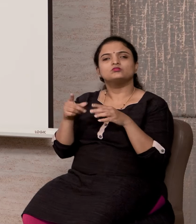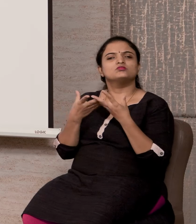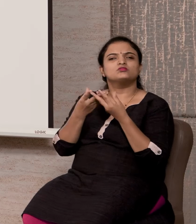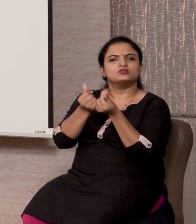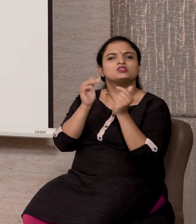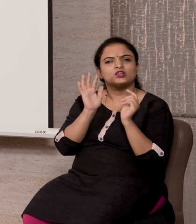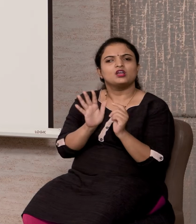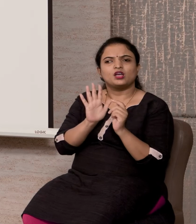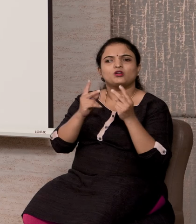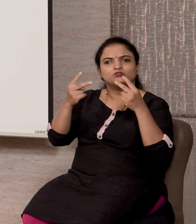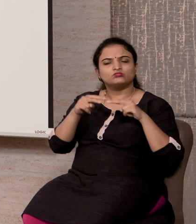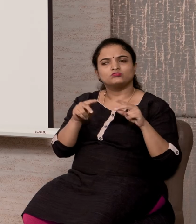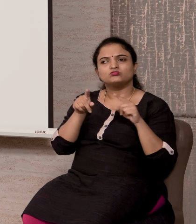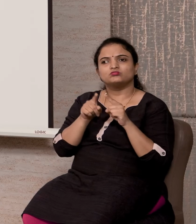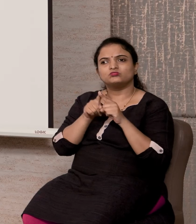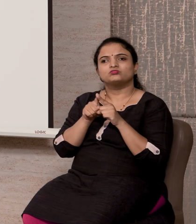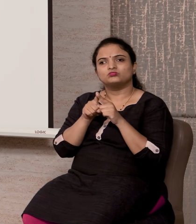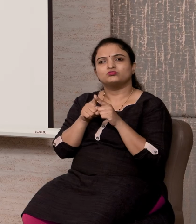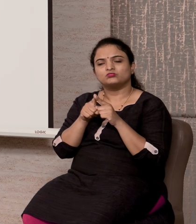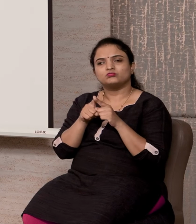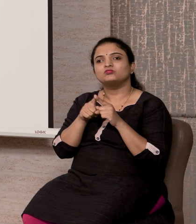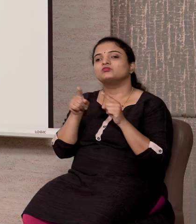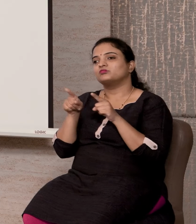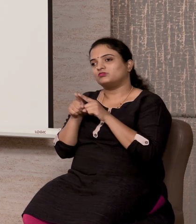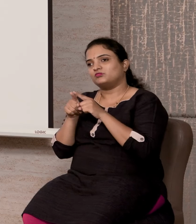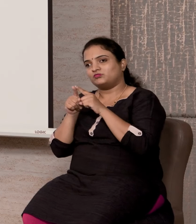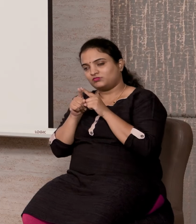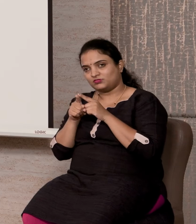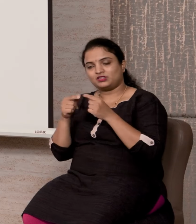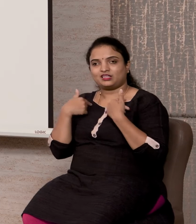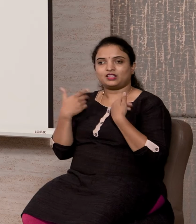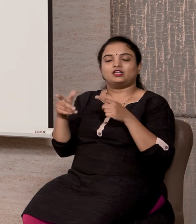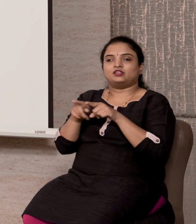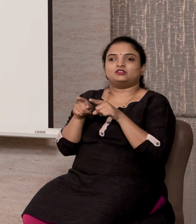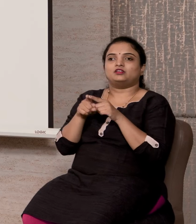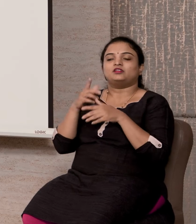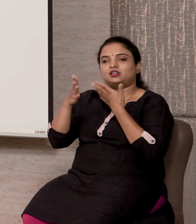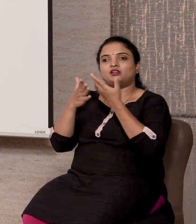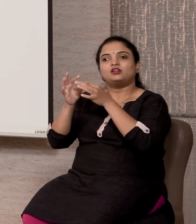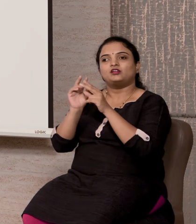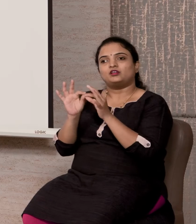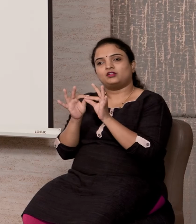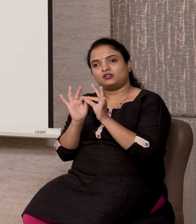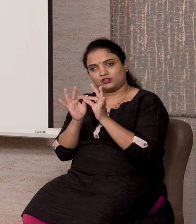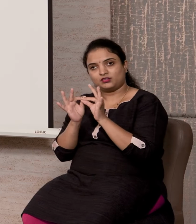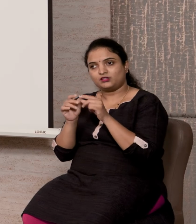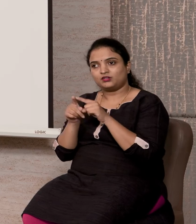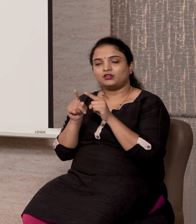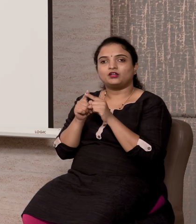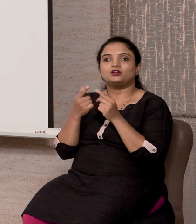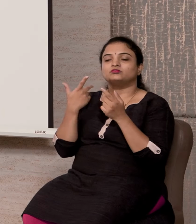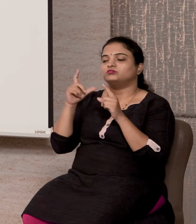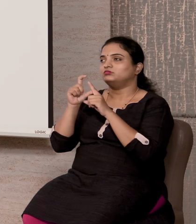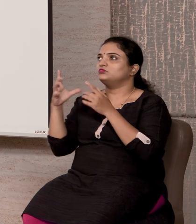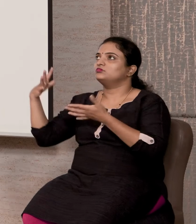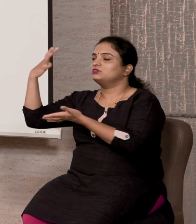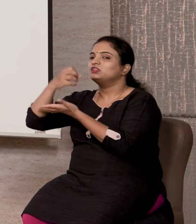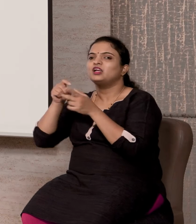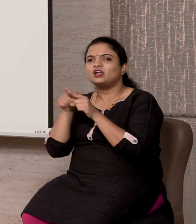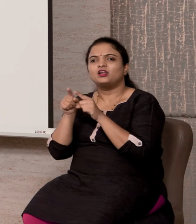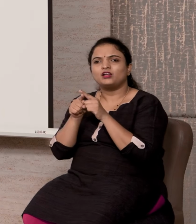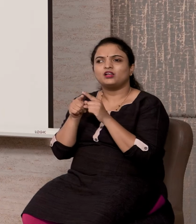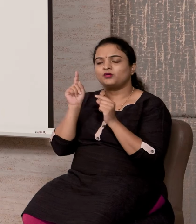but nothing does the job well yet. So we are again taking experts like, sign language interpreters, annotating data sets, can